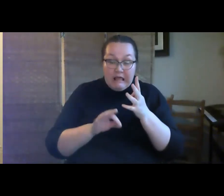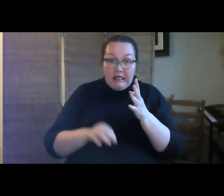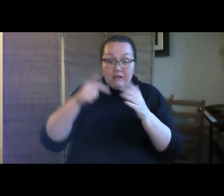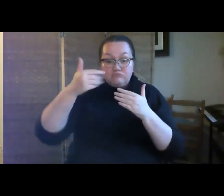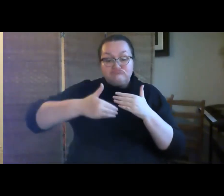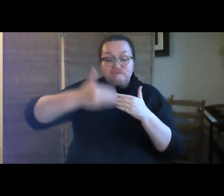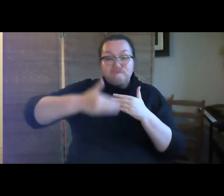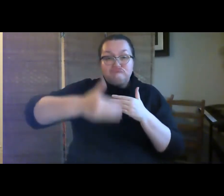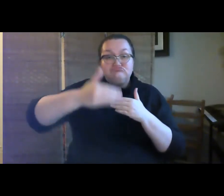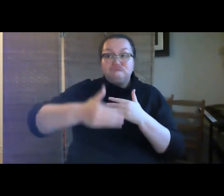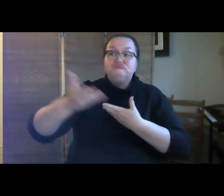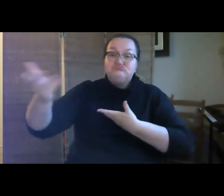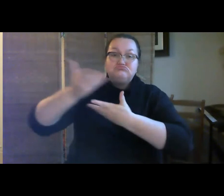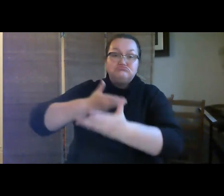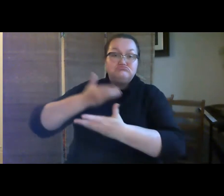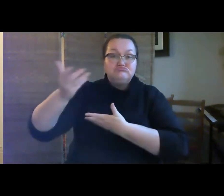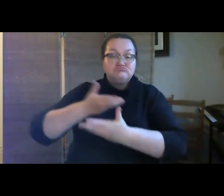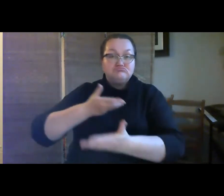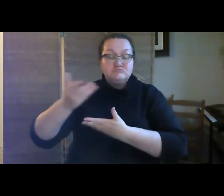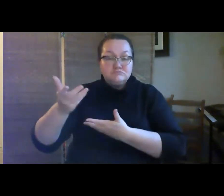this, never assume anything.